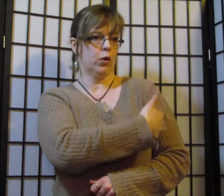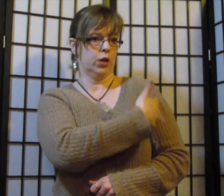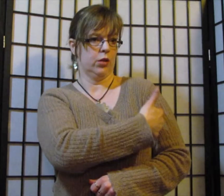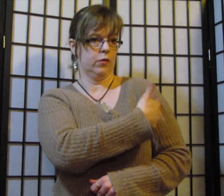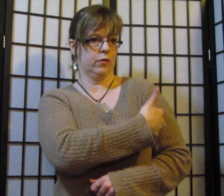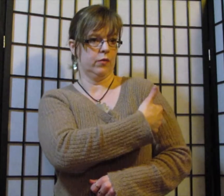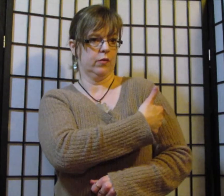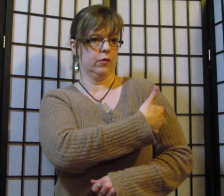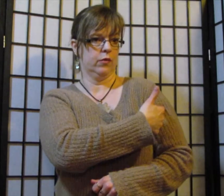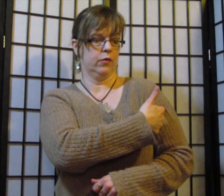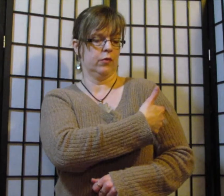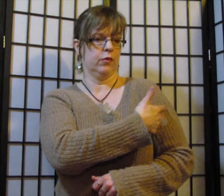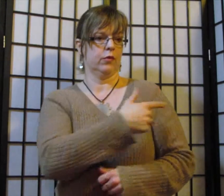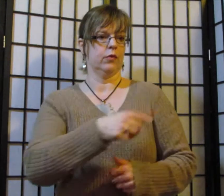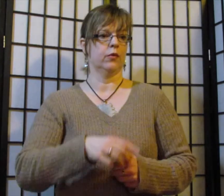Coke.